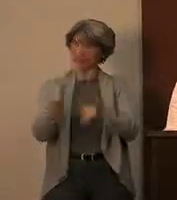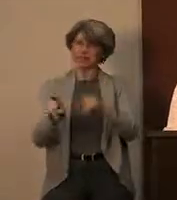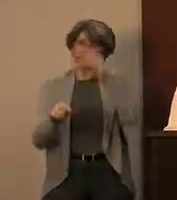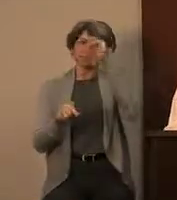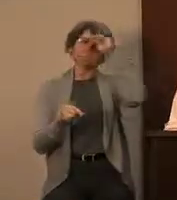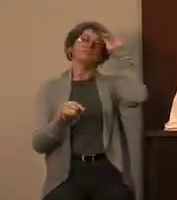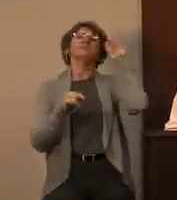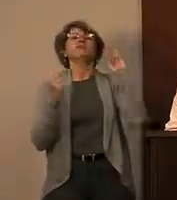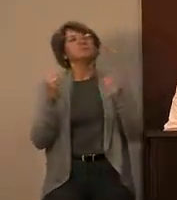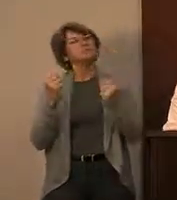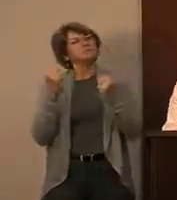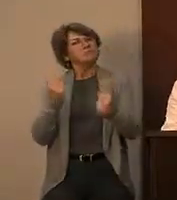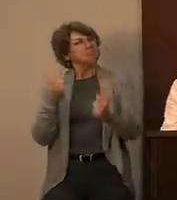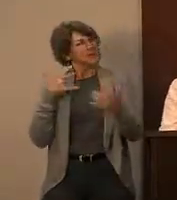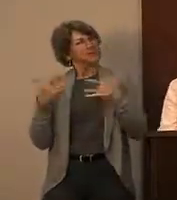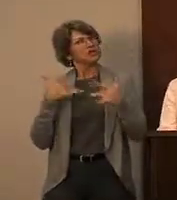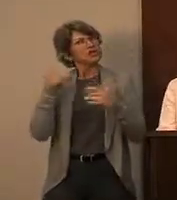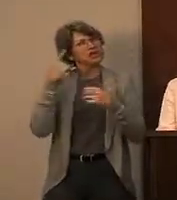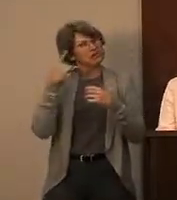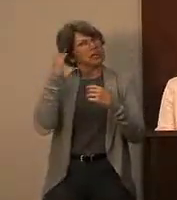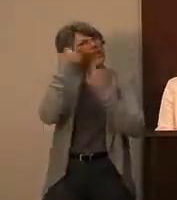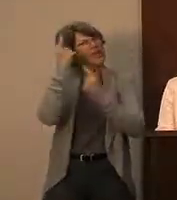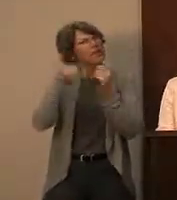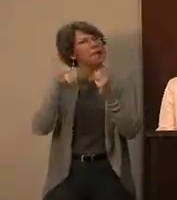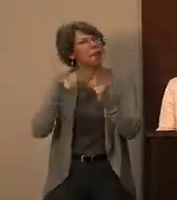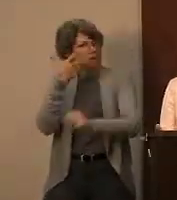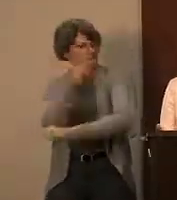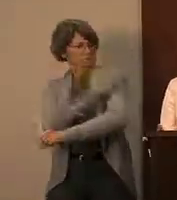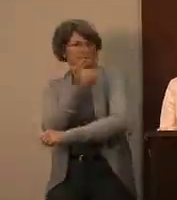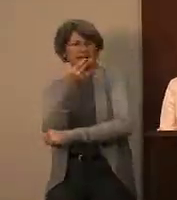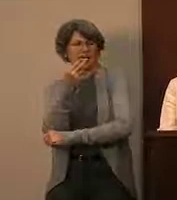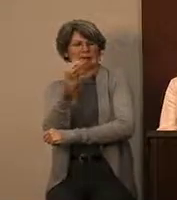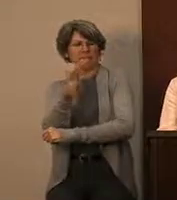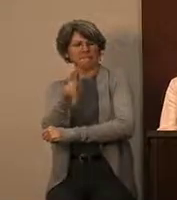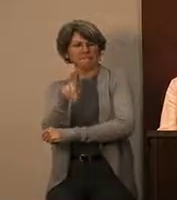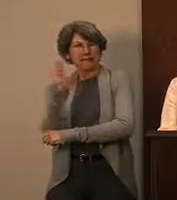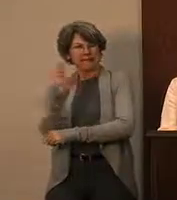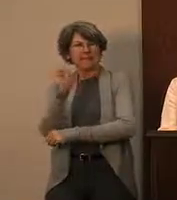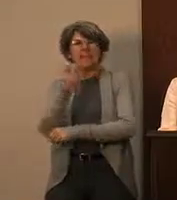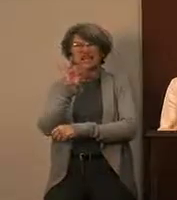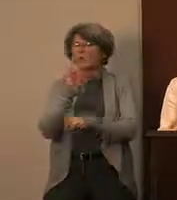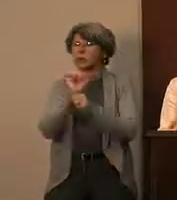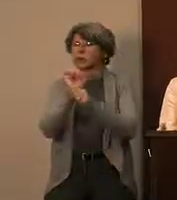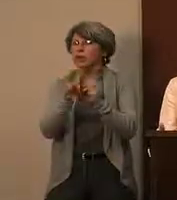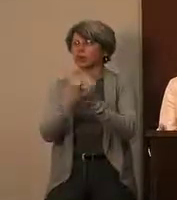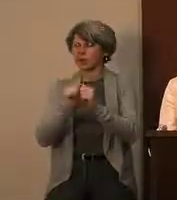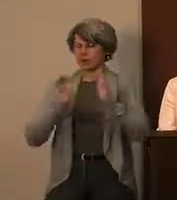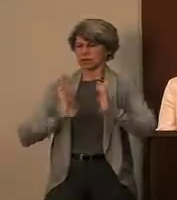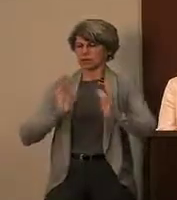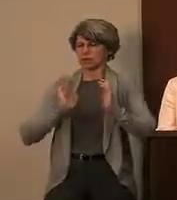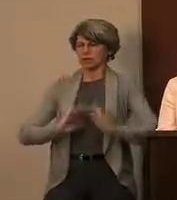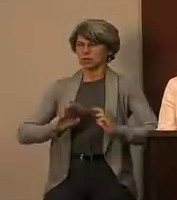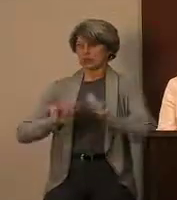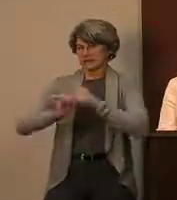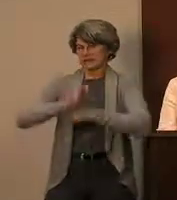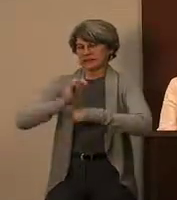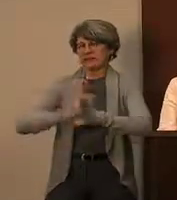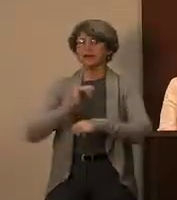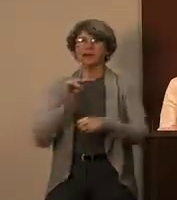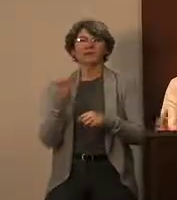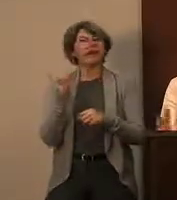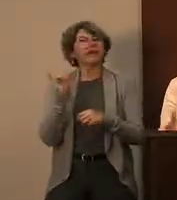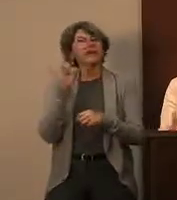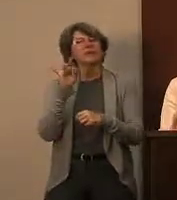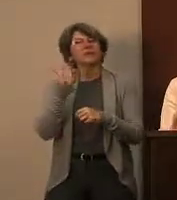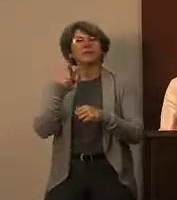consider taking the Hep B vaccination if you're working in an area of high risk. And so that, to me, that would be people doing wound